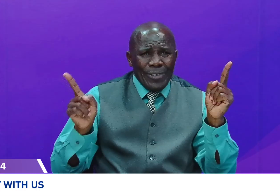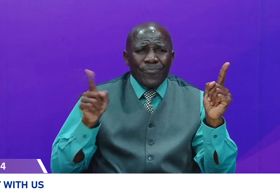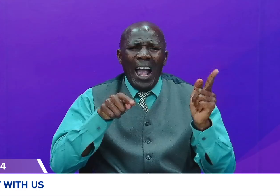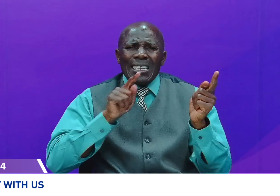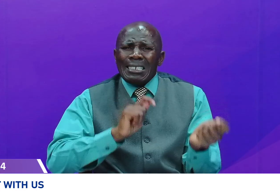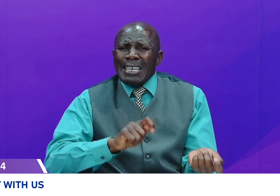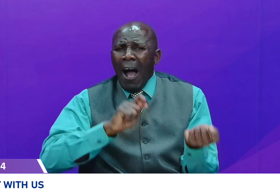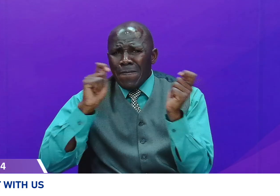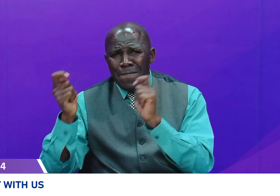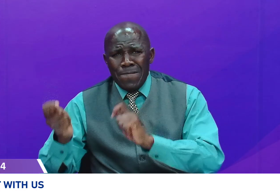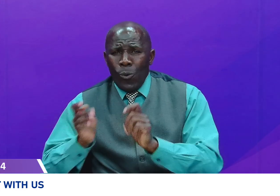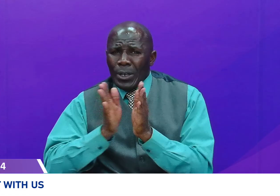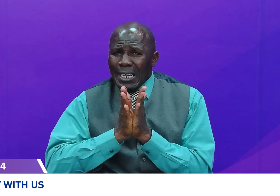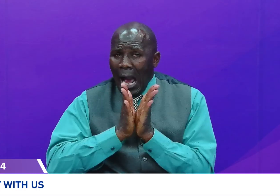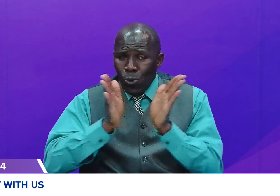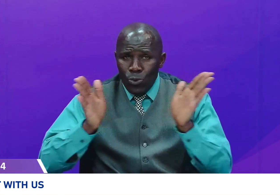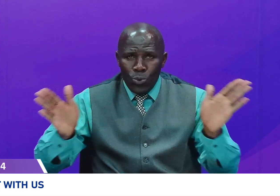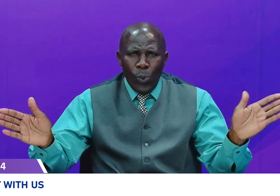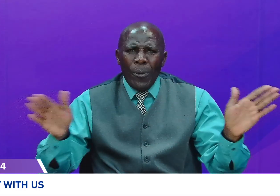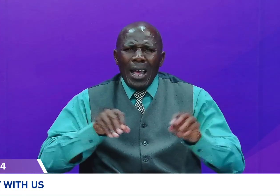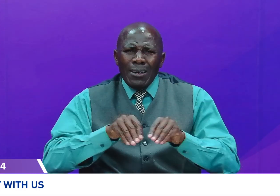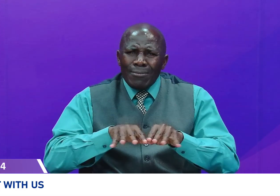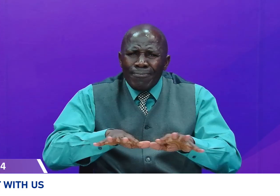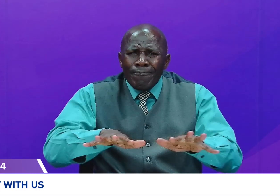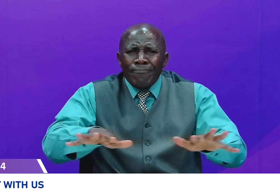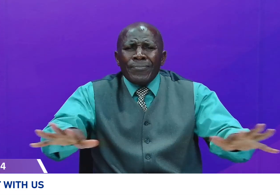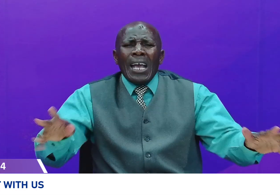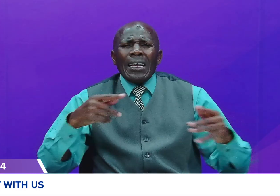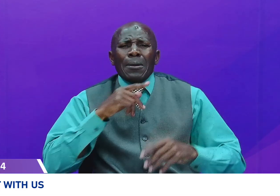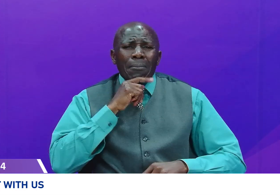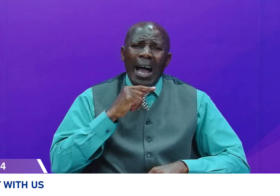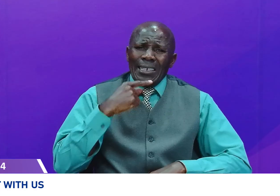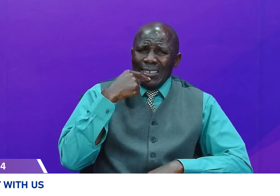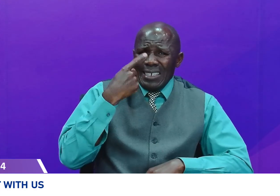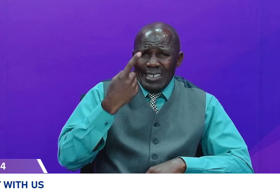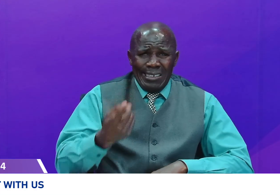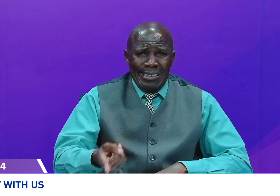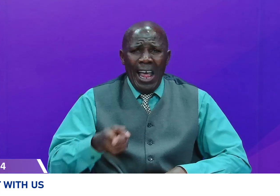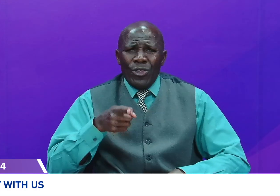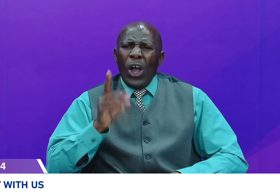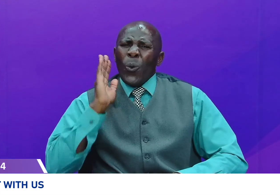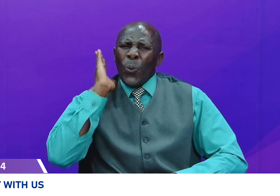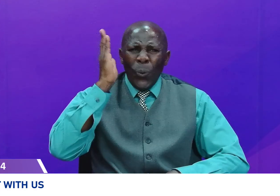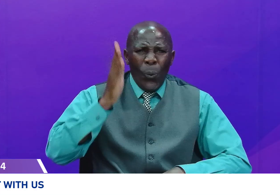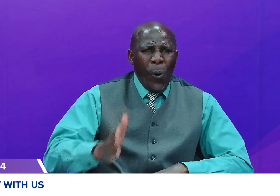The Deputy President, Kithure Kindiki, has announced that the government will fully implement online procurement systems